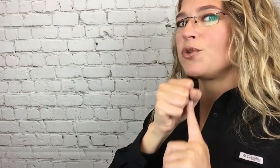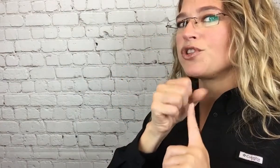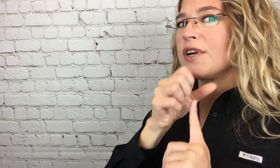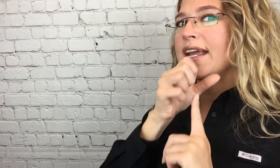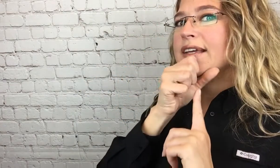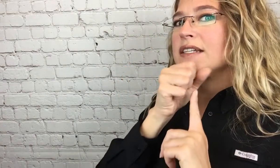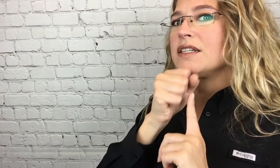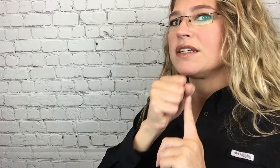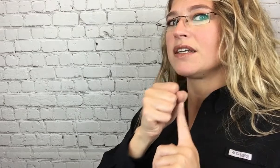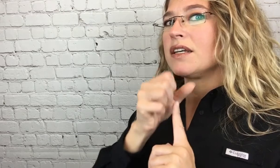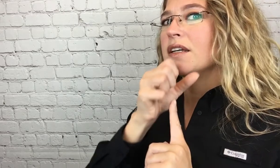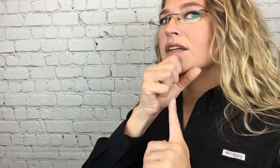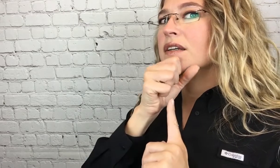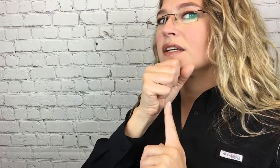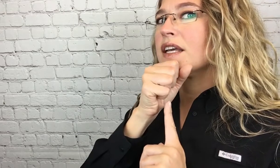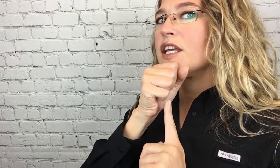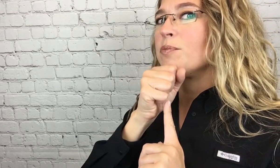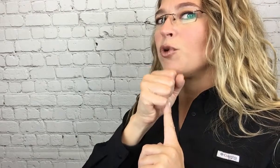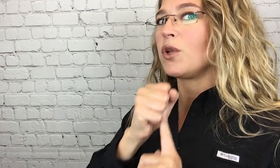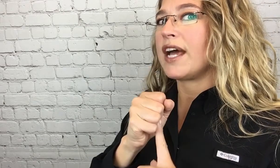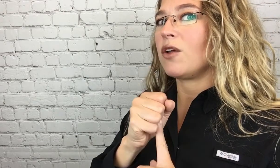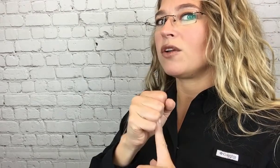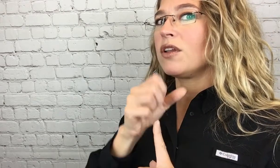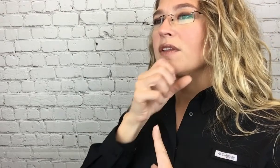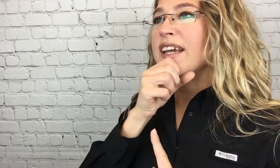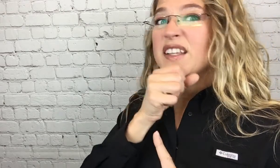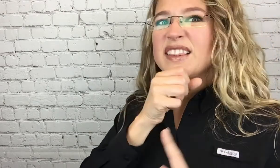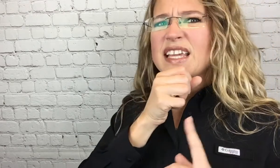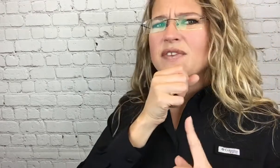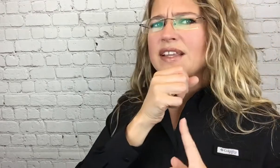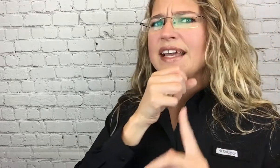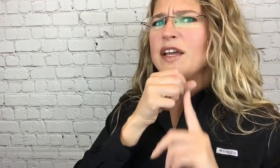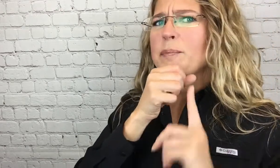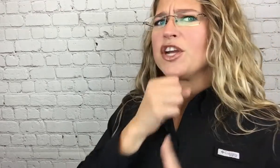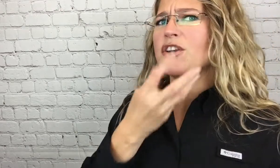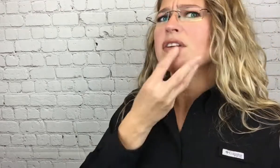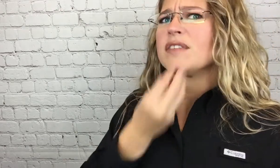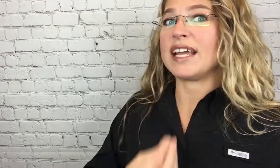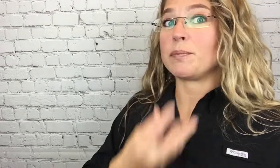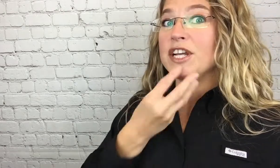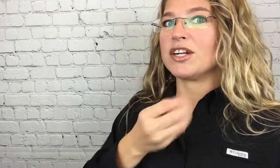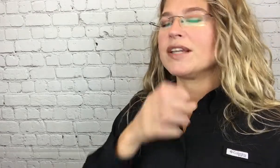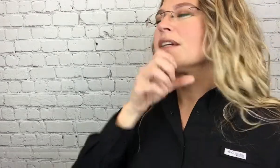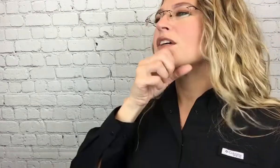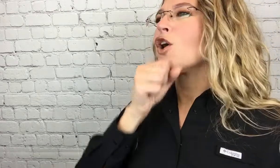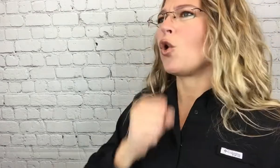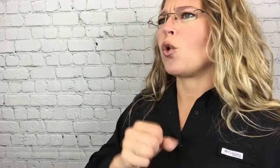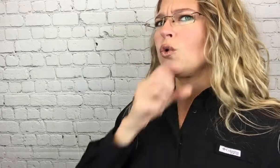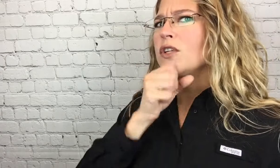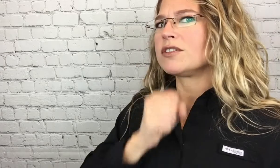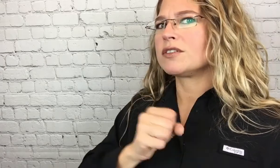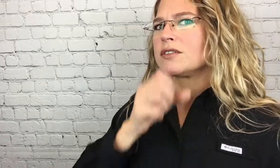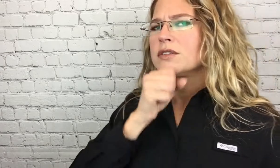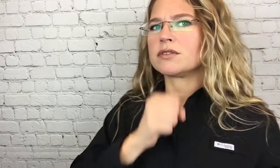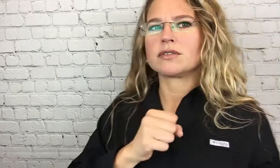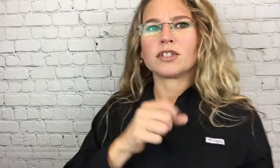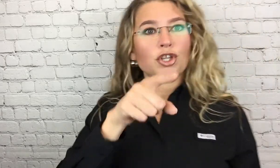your hand and pull down. Like, think of it like a beard, Old,